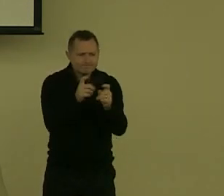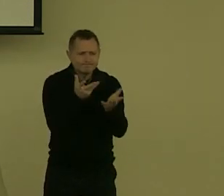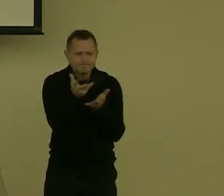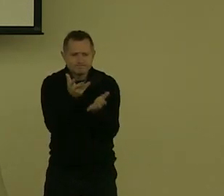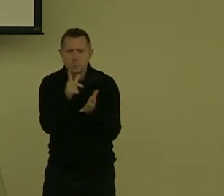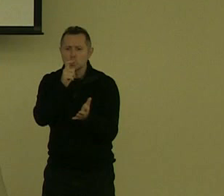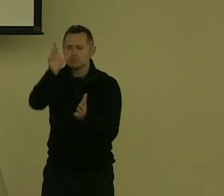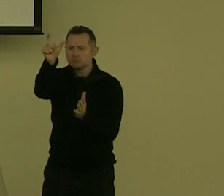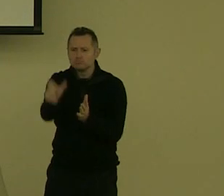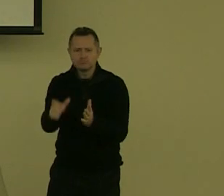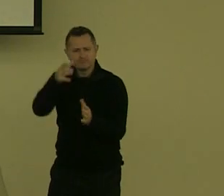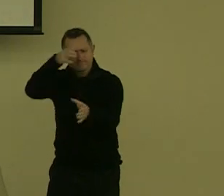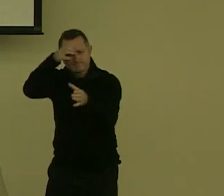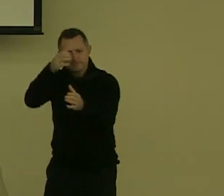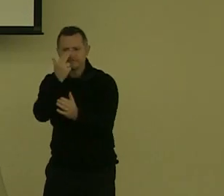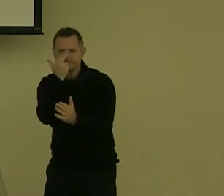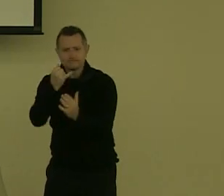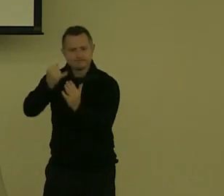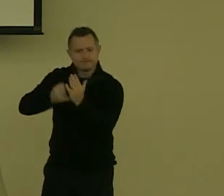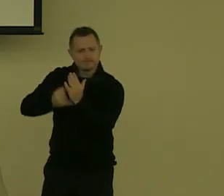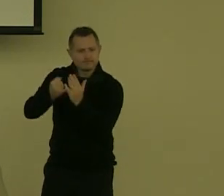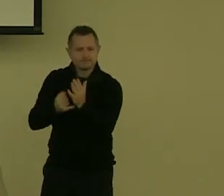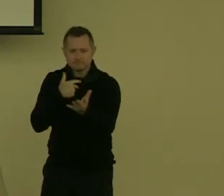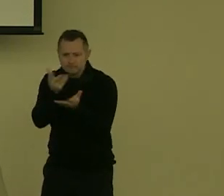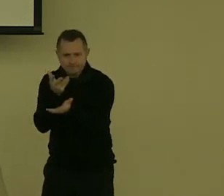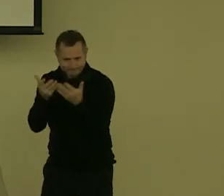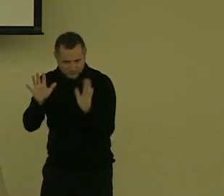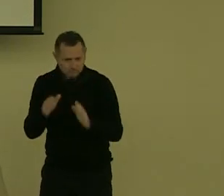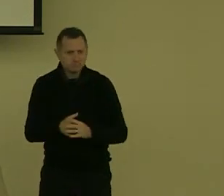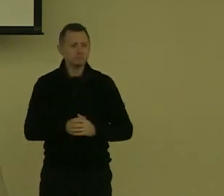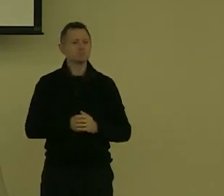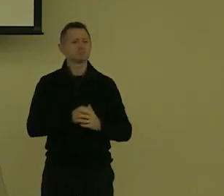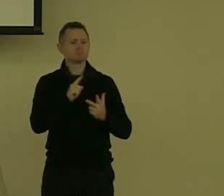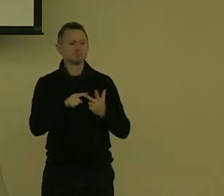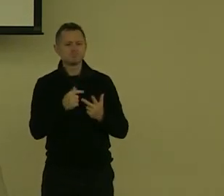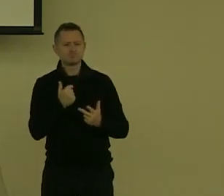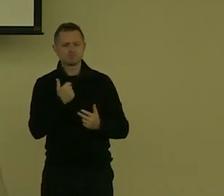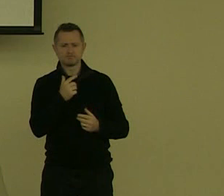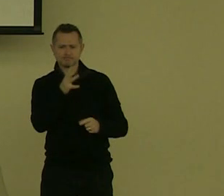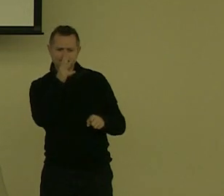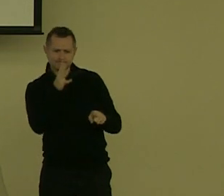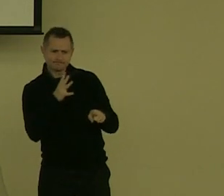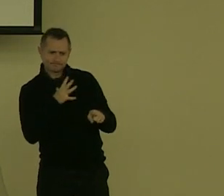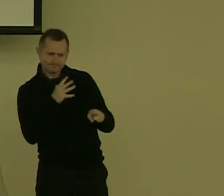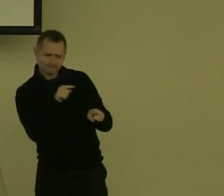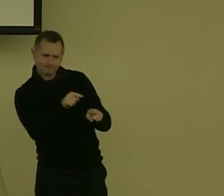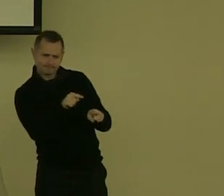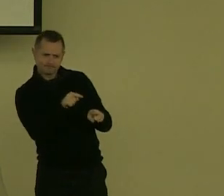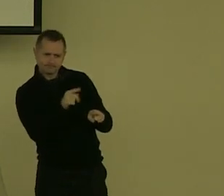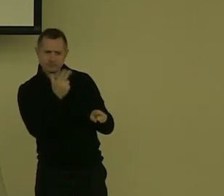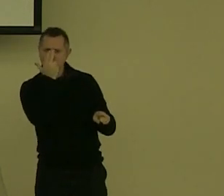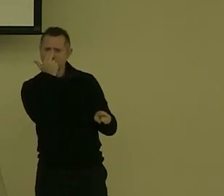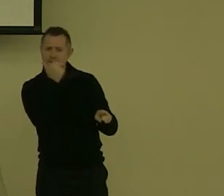I published a book in 2010 called Graphic Women, Life Narrative, and Contemporary Comics. Great book. Thank you,